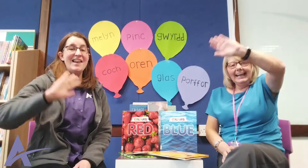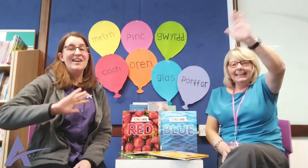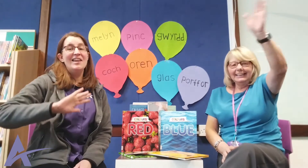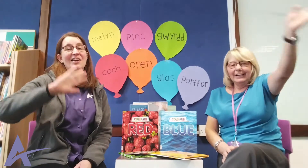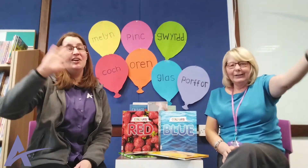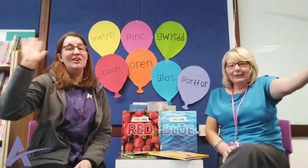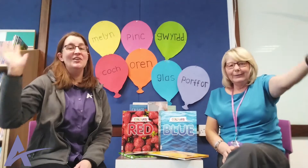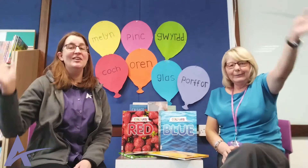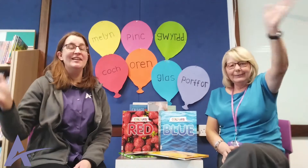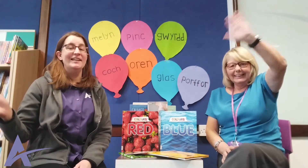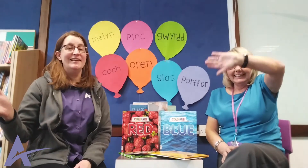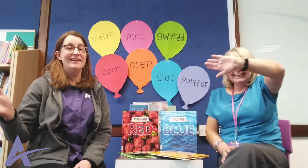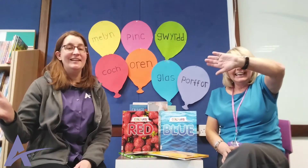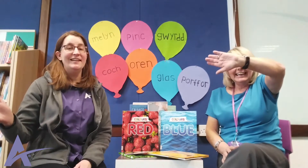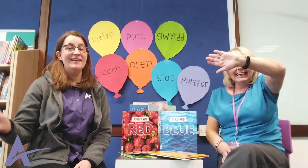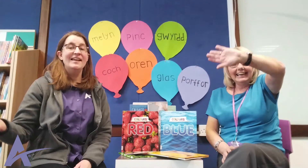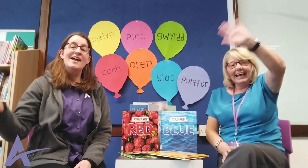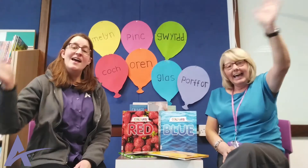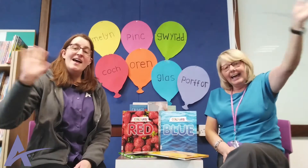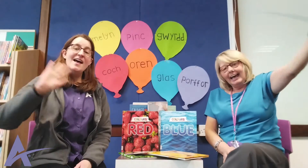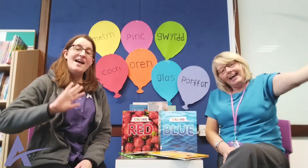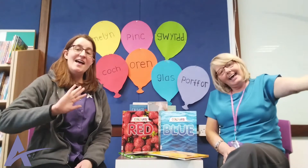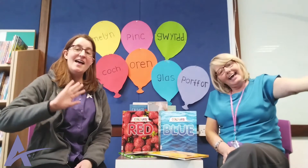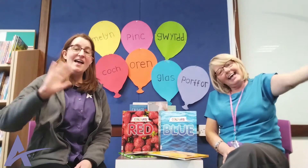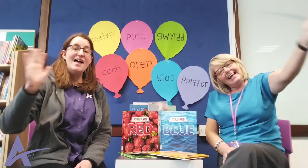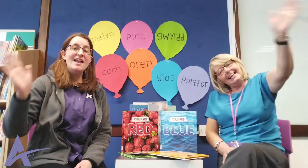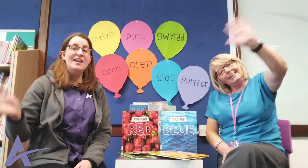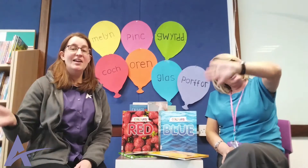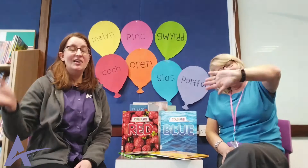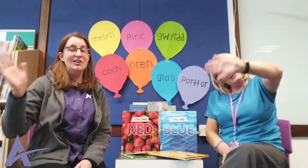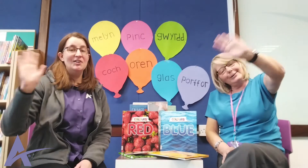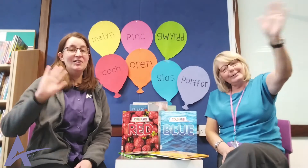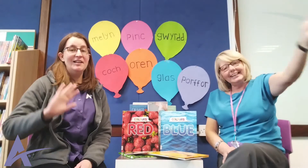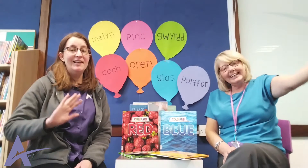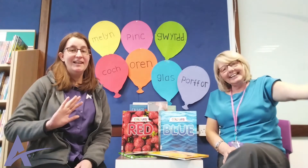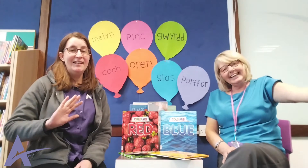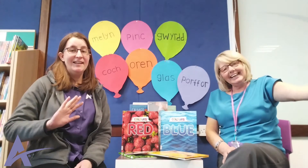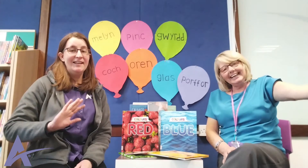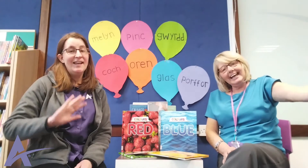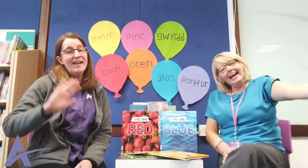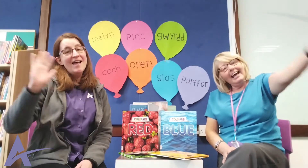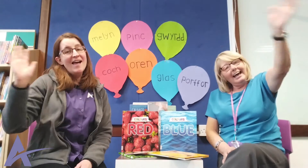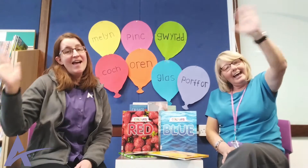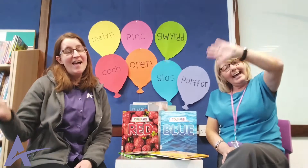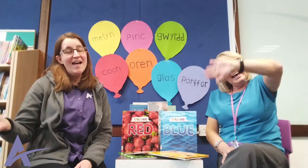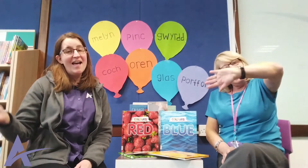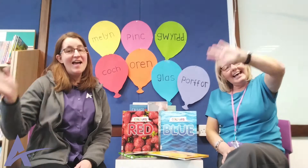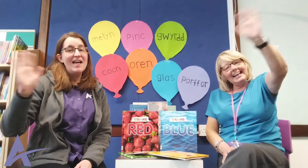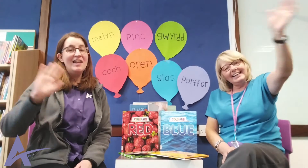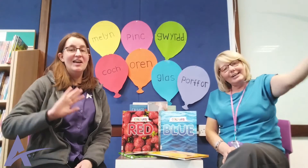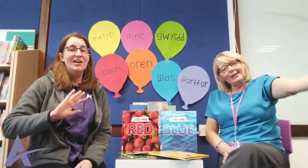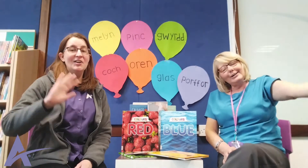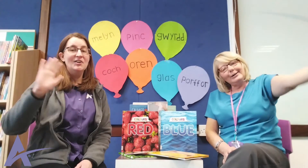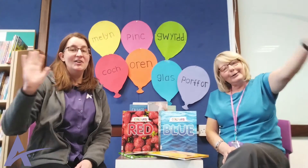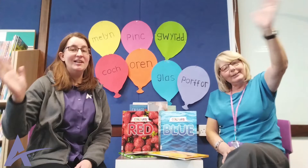Hello, Lily. Hello, Lily. Hello,